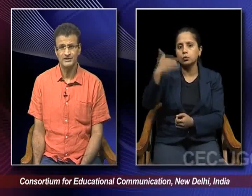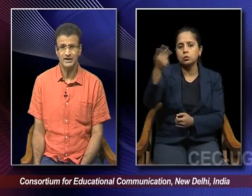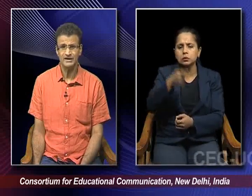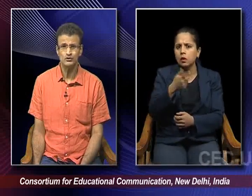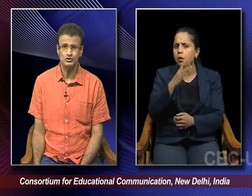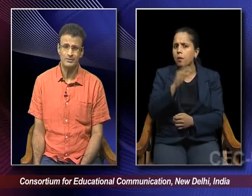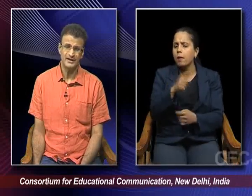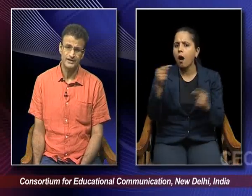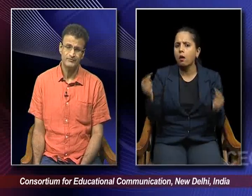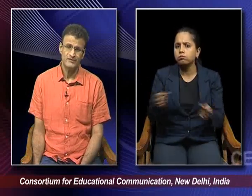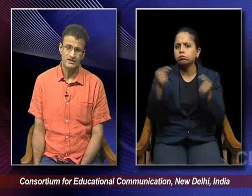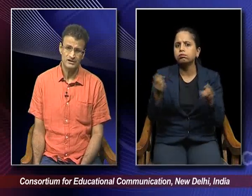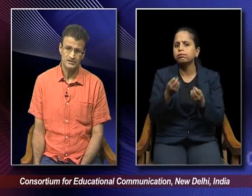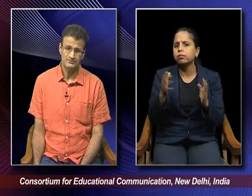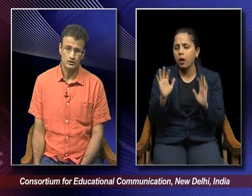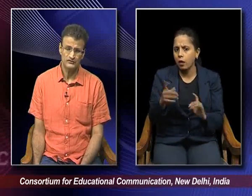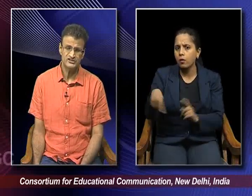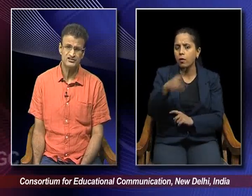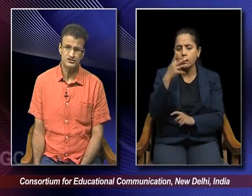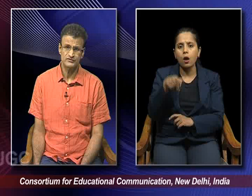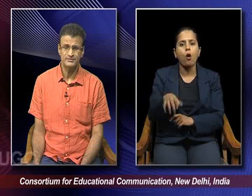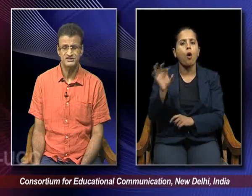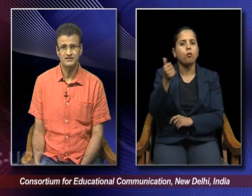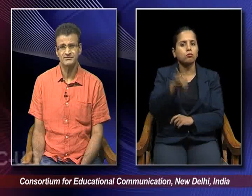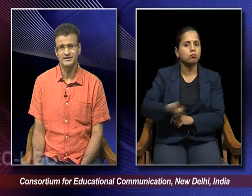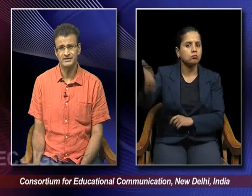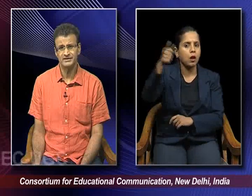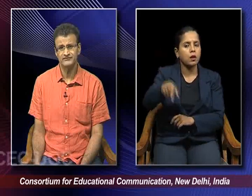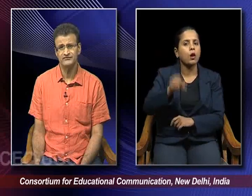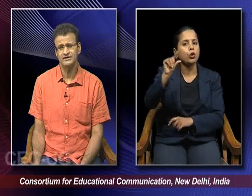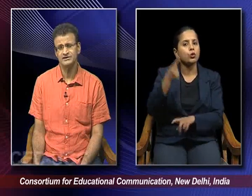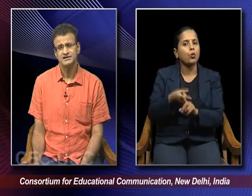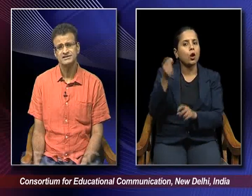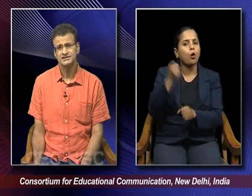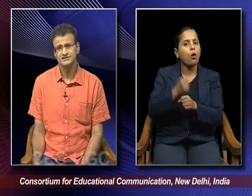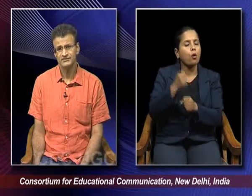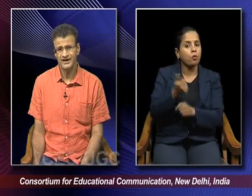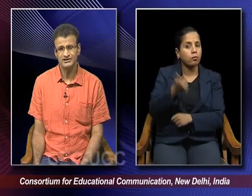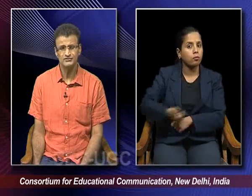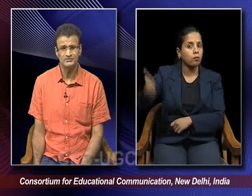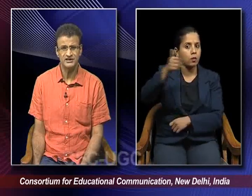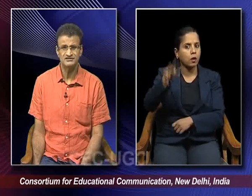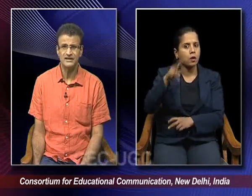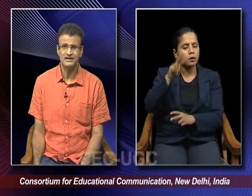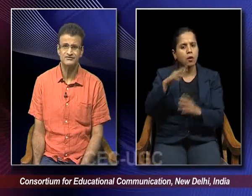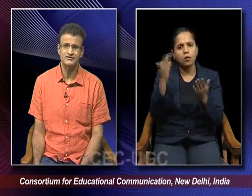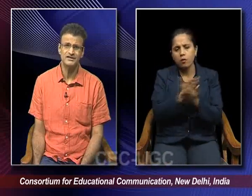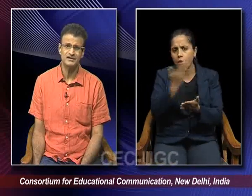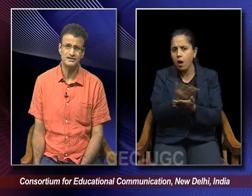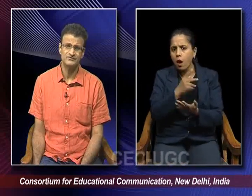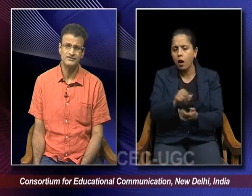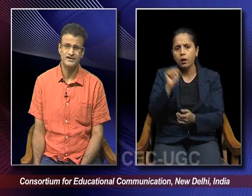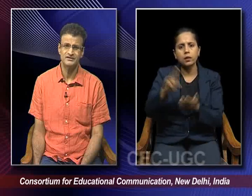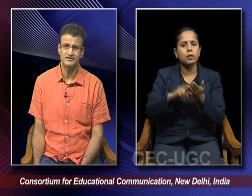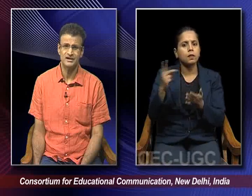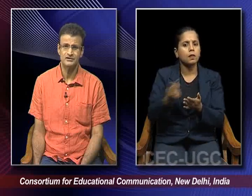being argued by the officials of the British government. And if one sees the files from the National Archives of India, then